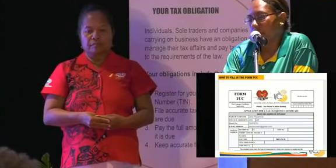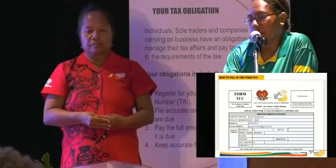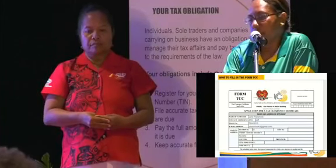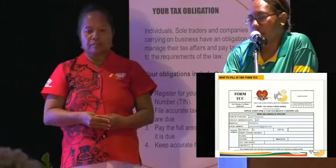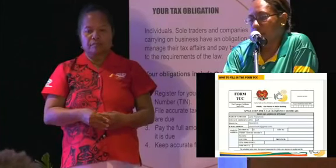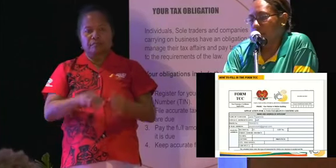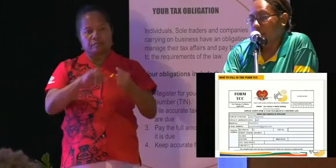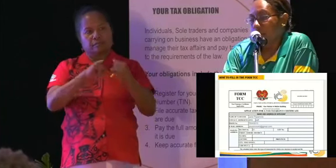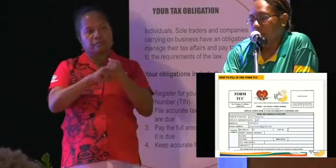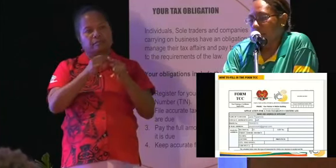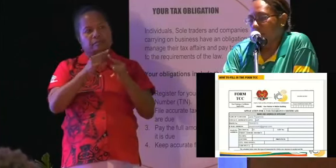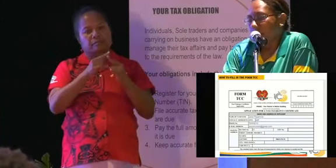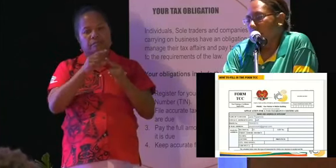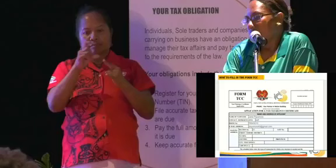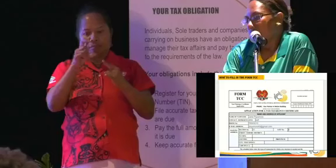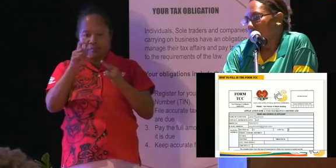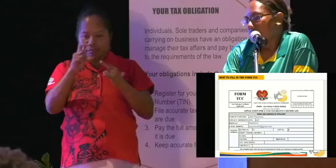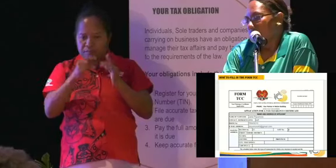Section 1,